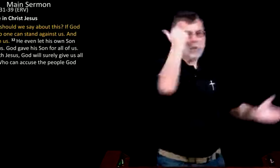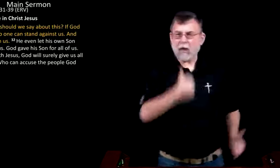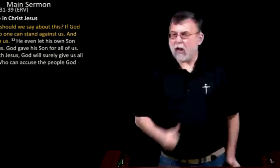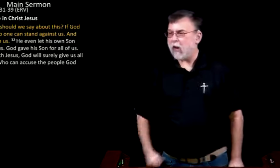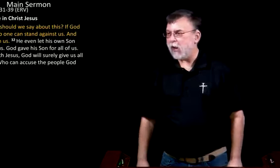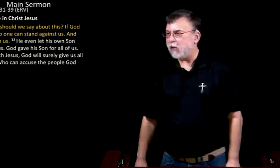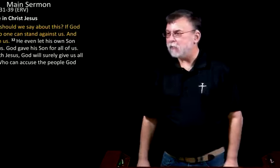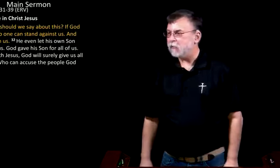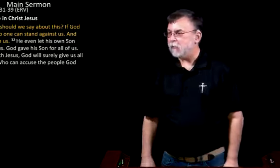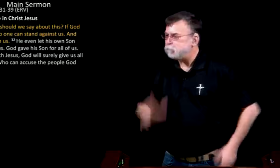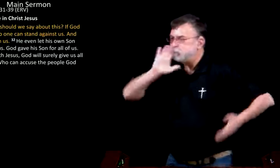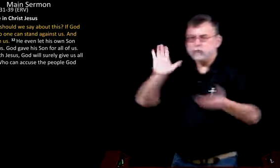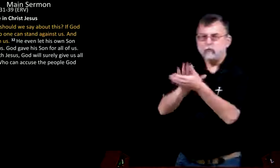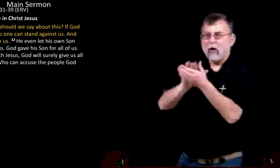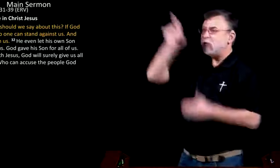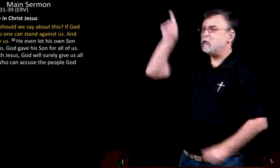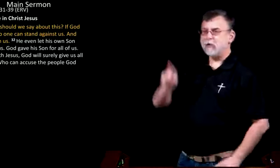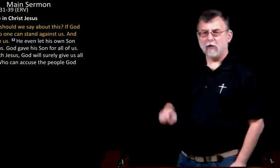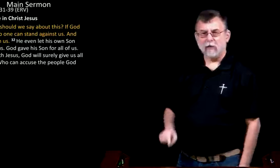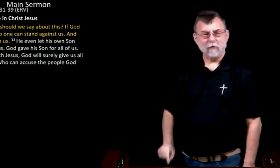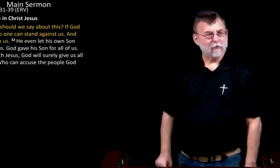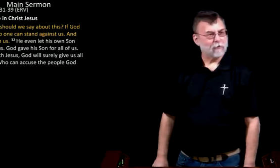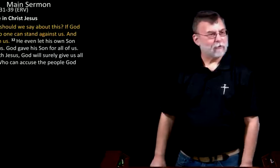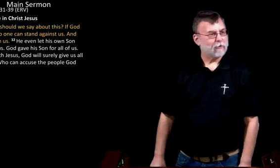do? We should say, amen. This is true. Praise him.